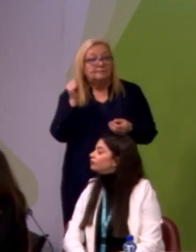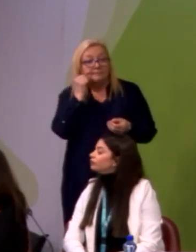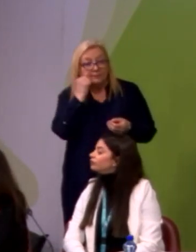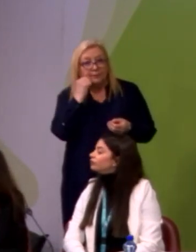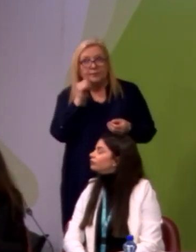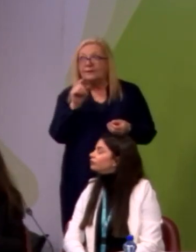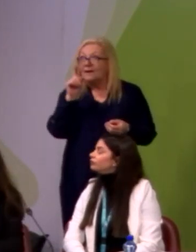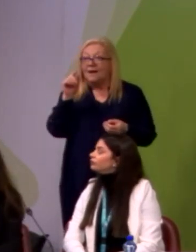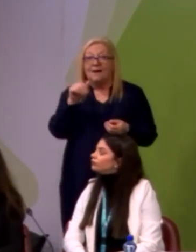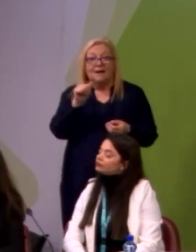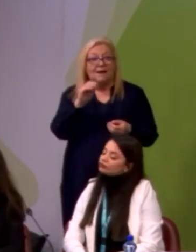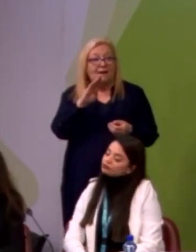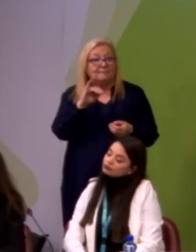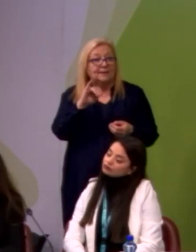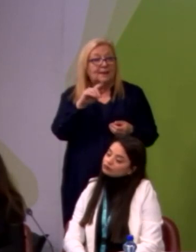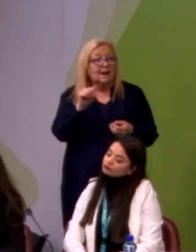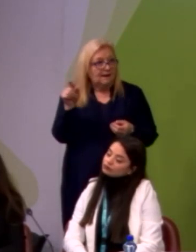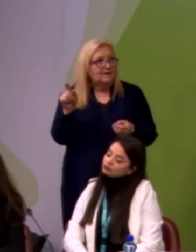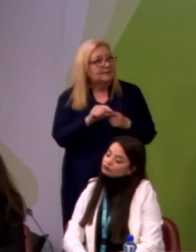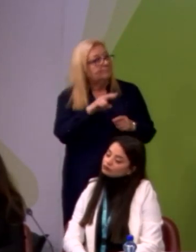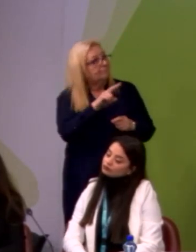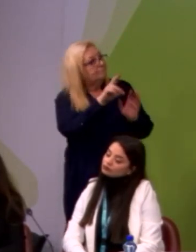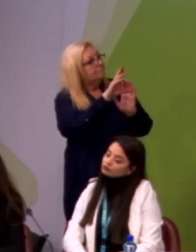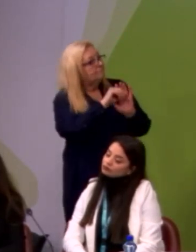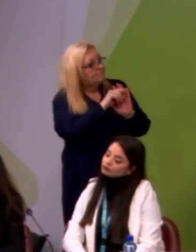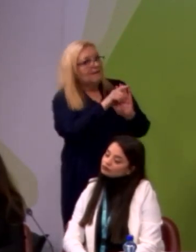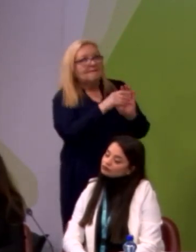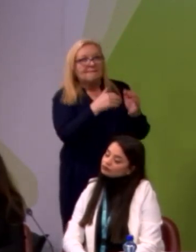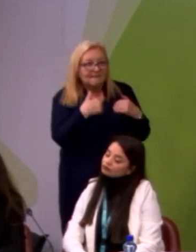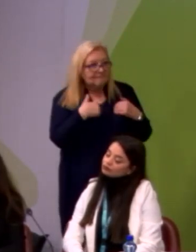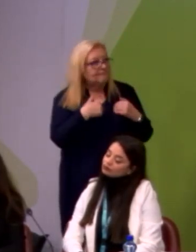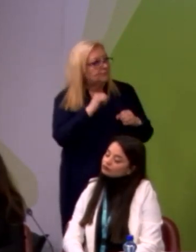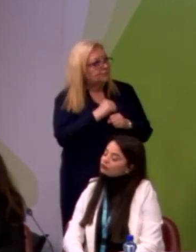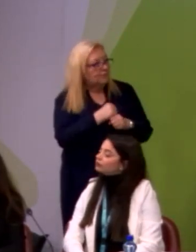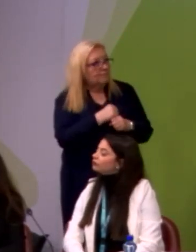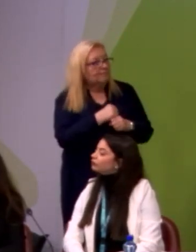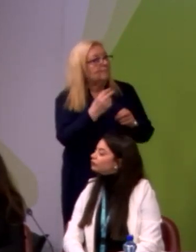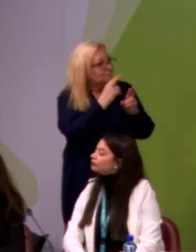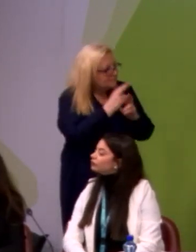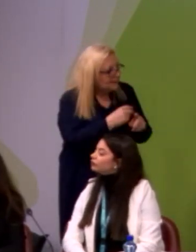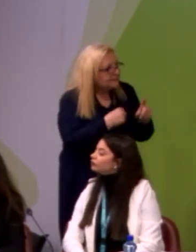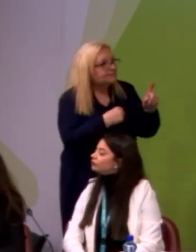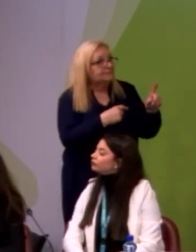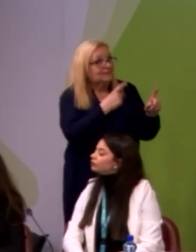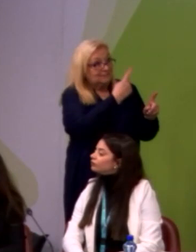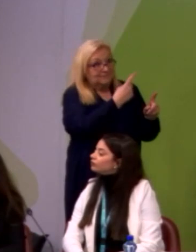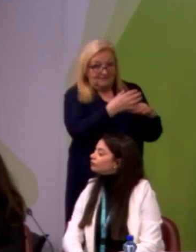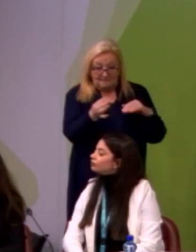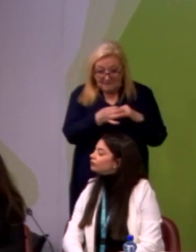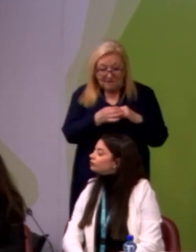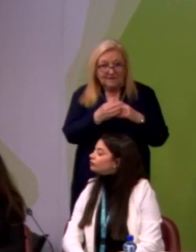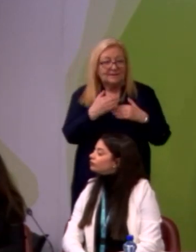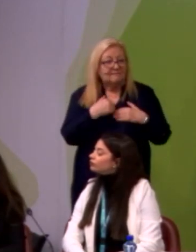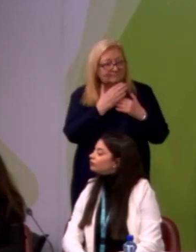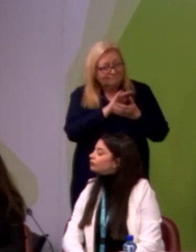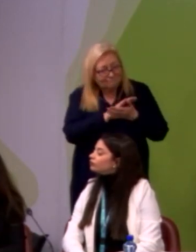model. He has a great job, he's respected, and he's married and has a lovely family.